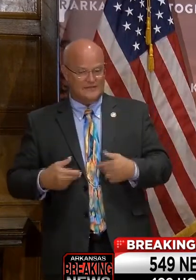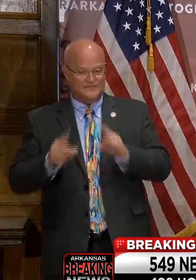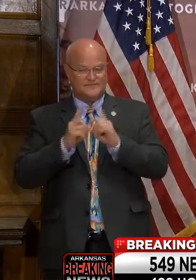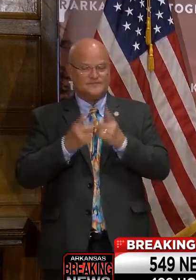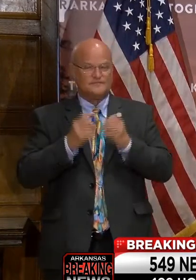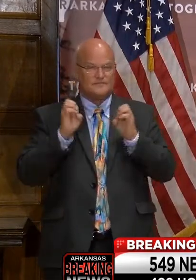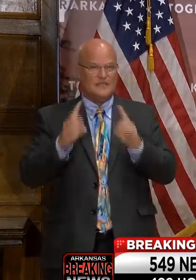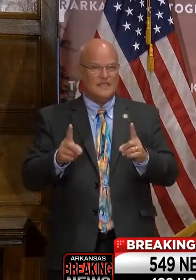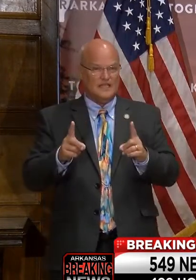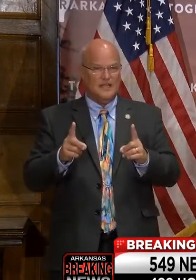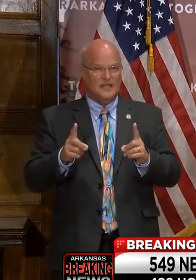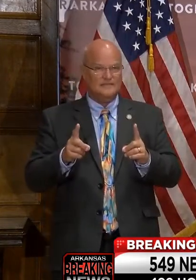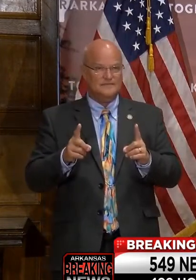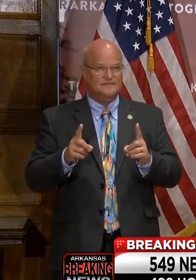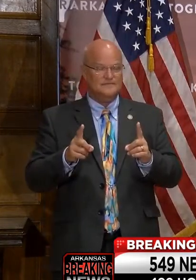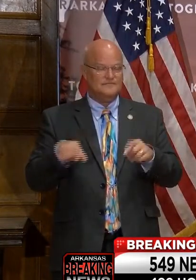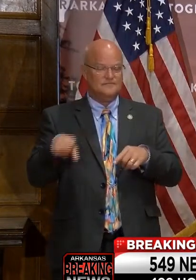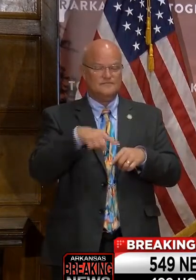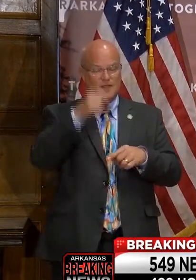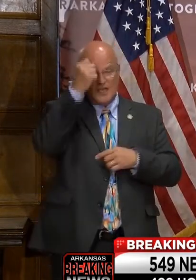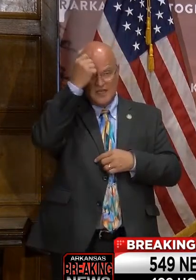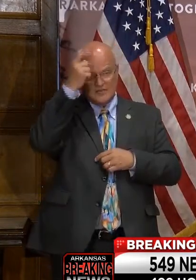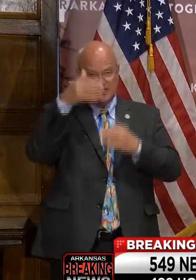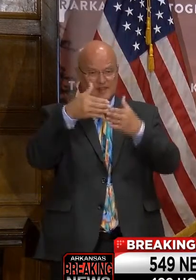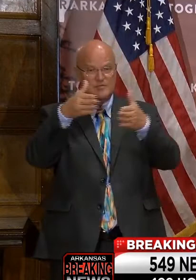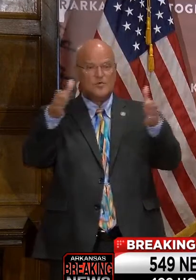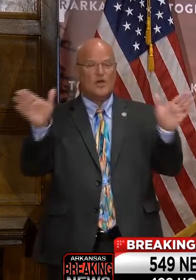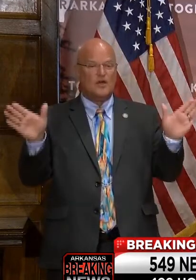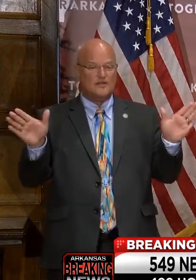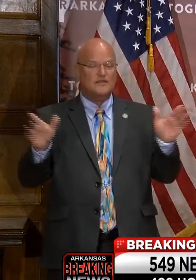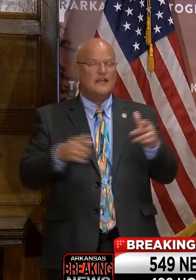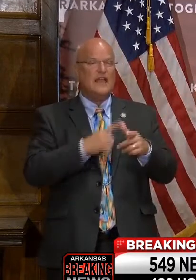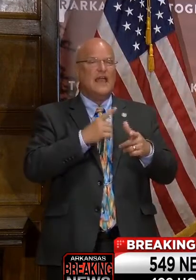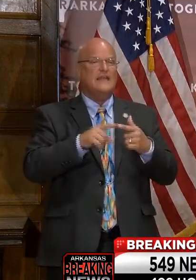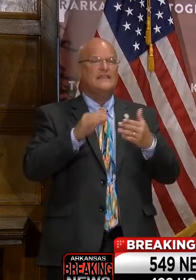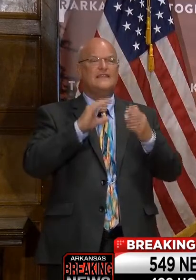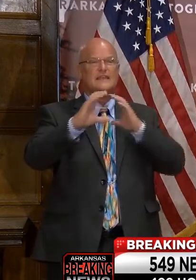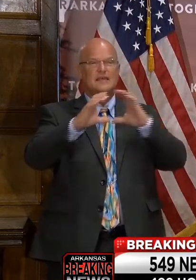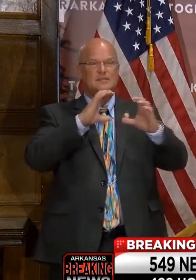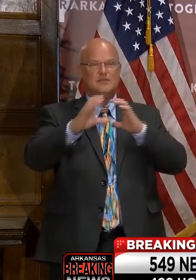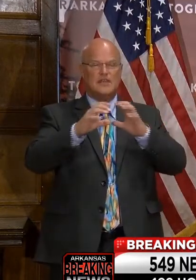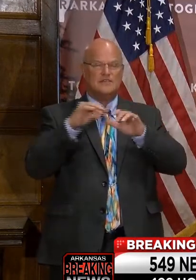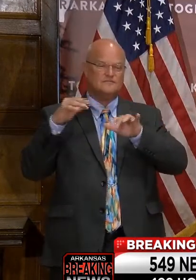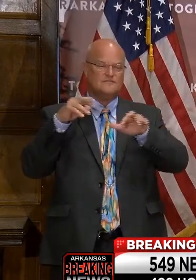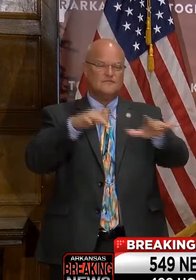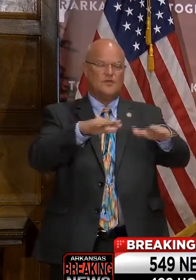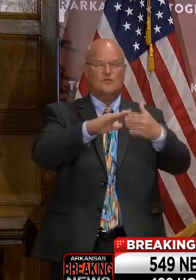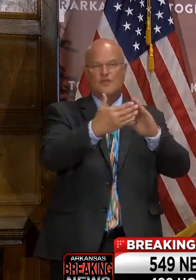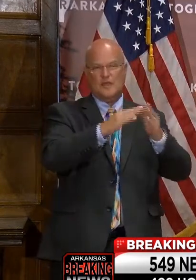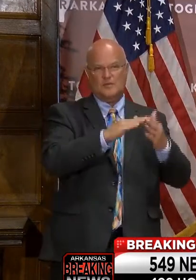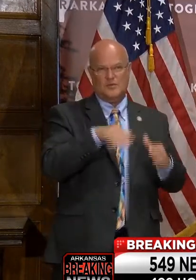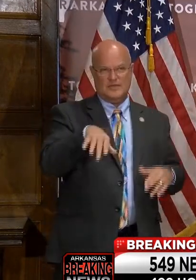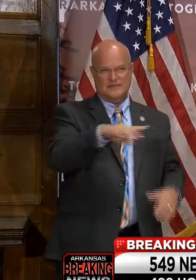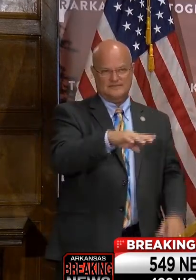Department of Education. They understand the broader context, and they're the communication flow to the community.